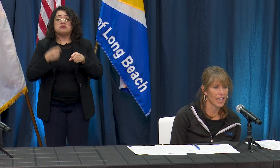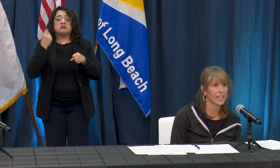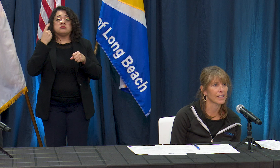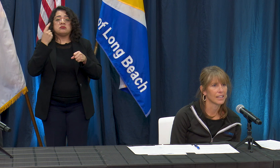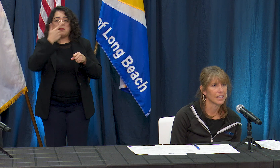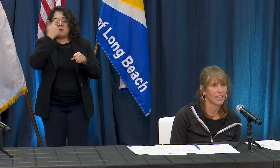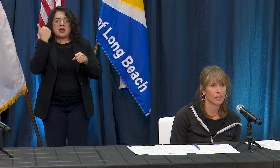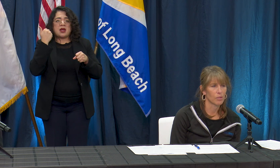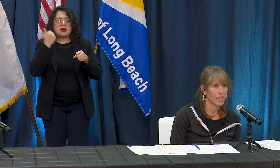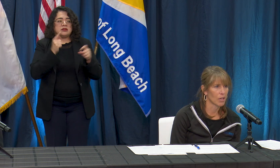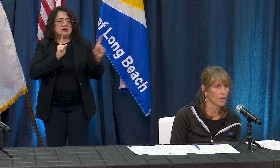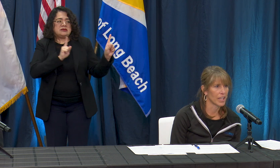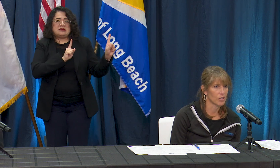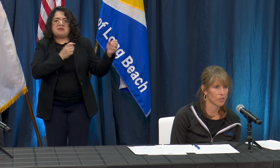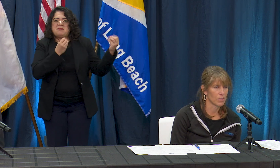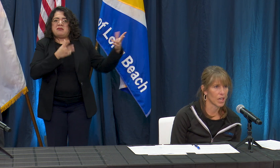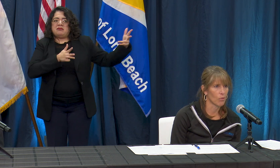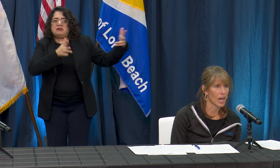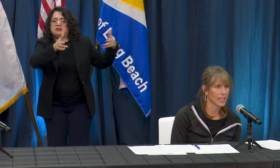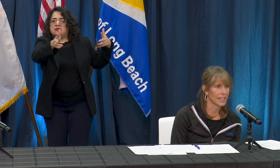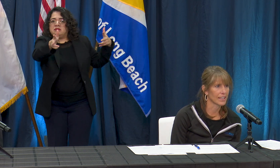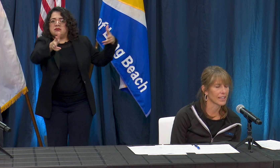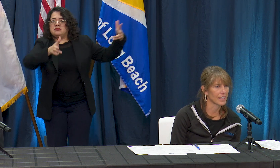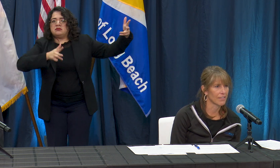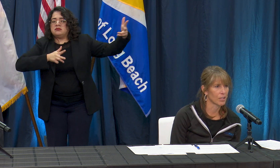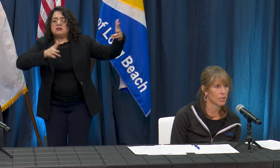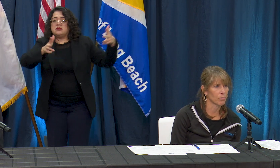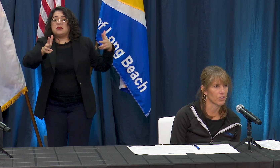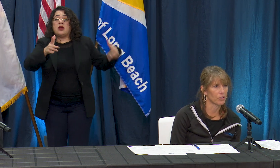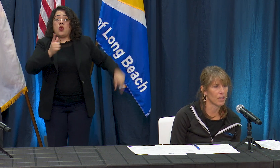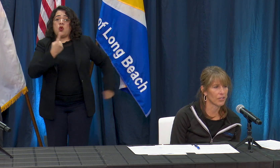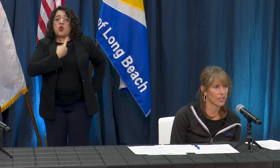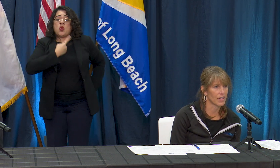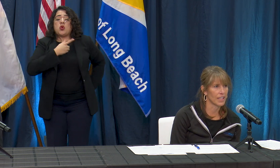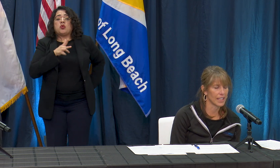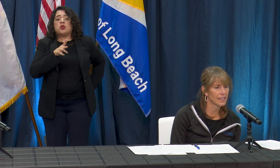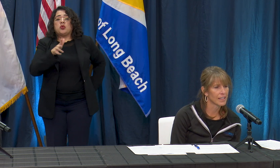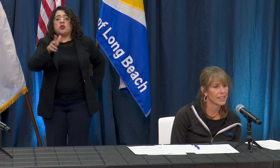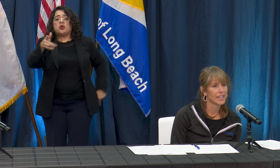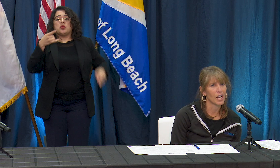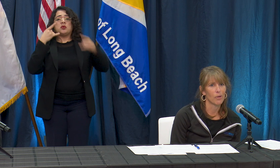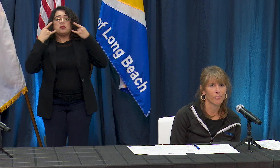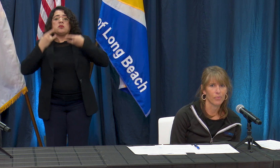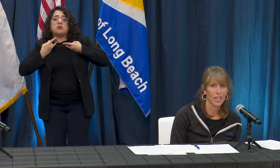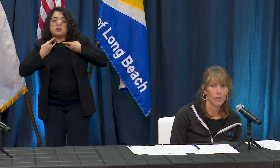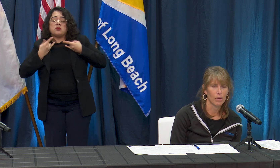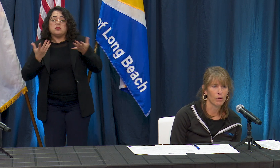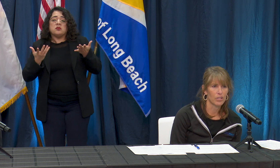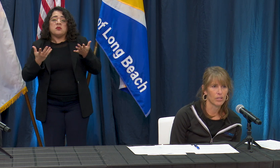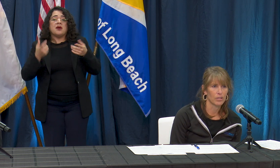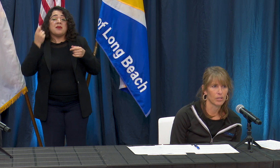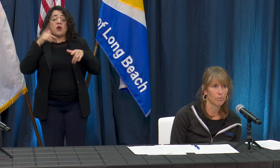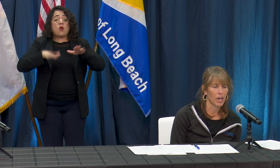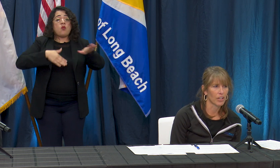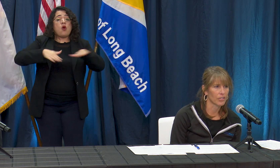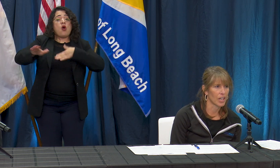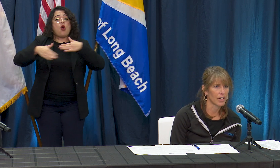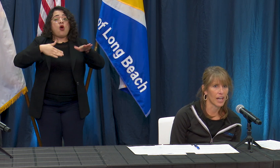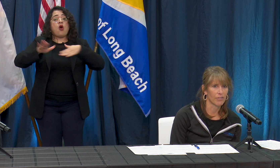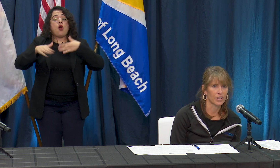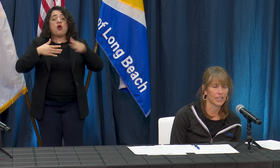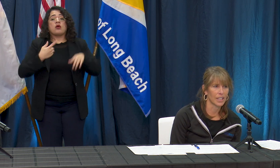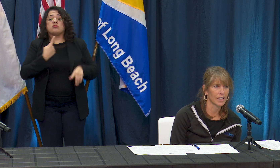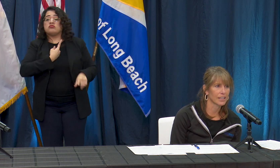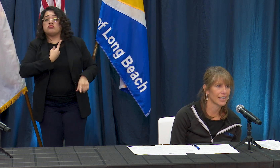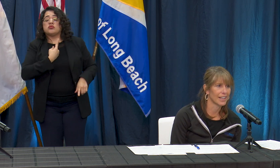be out riding. You can be out running, you can be out walking, giving people the space that they need. But the parks are